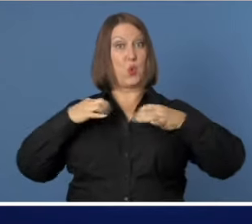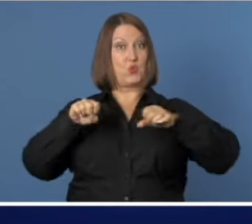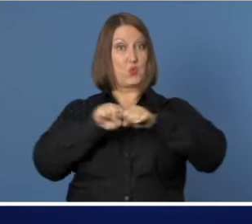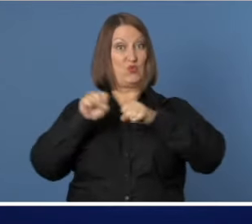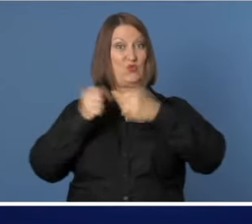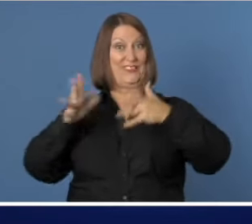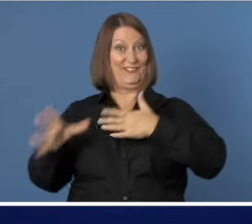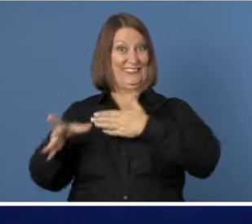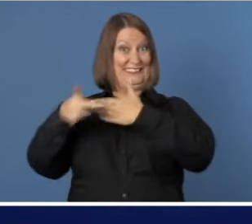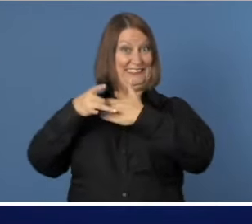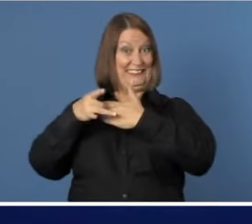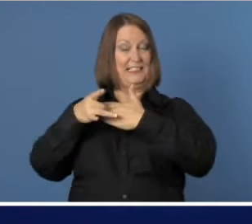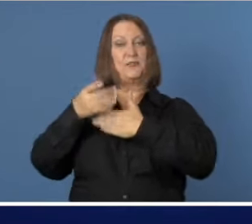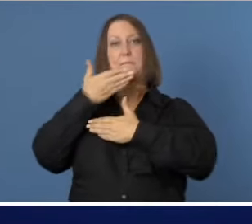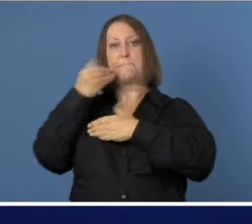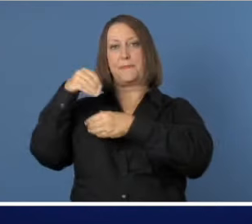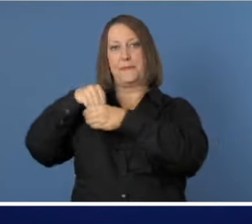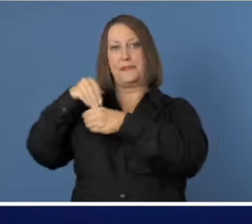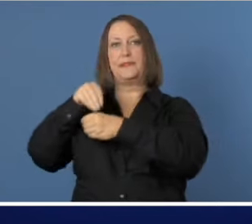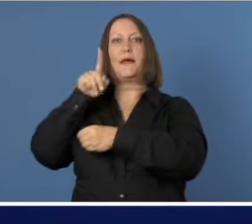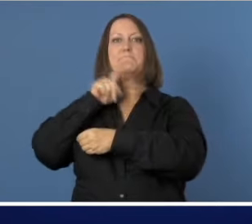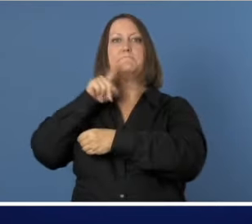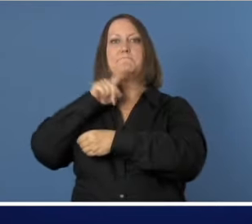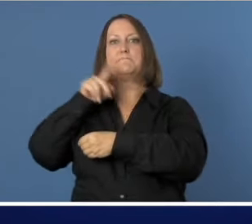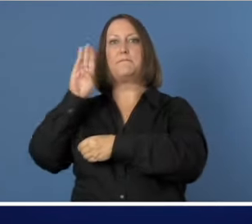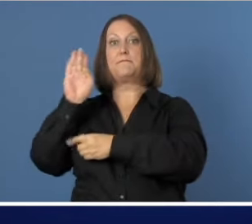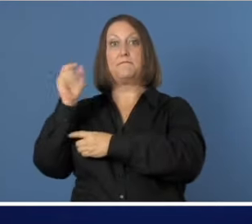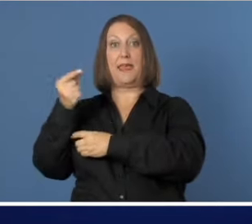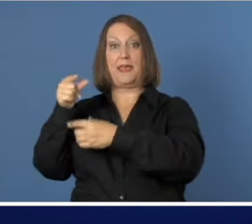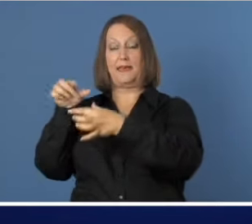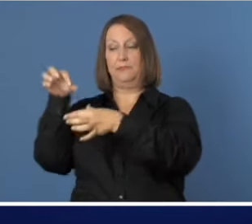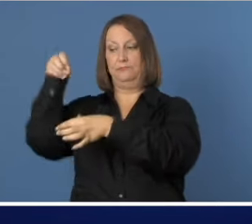Put exposed clothing in a plastic bag.